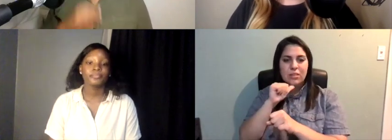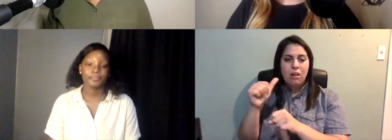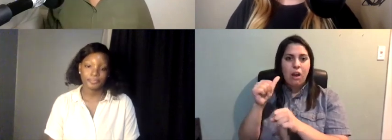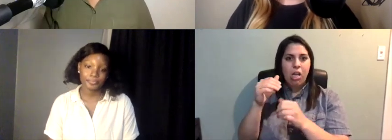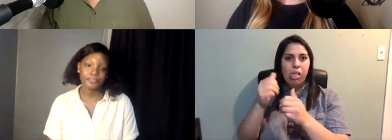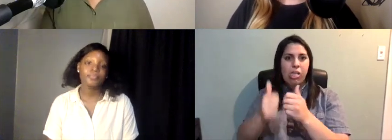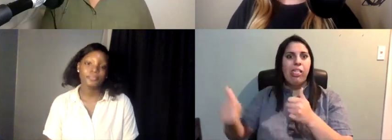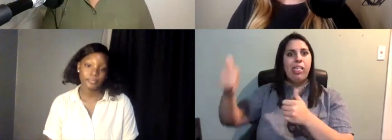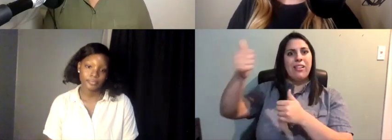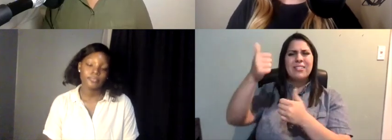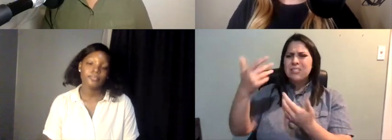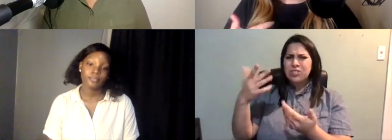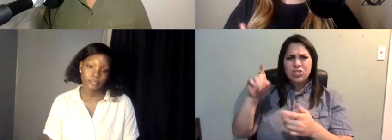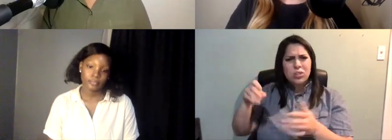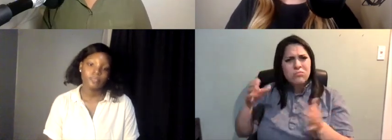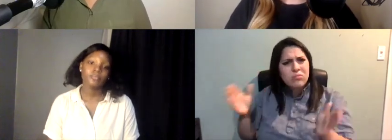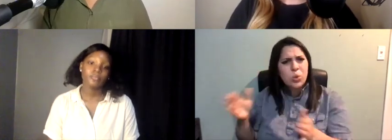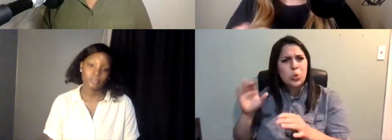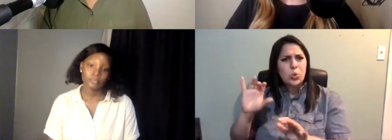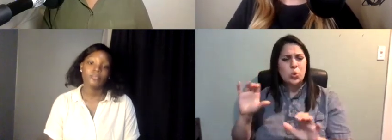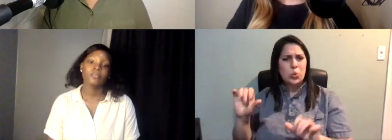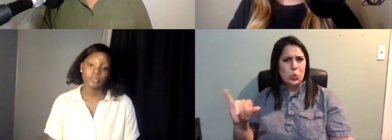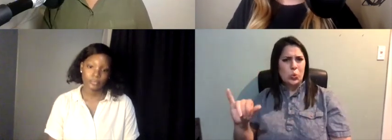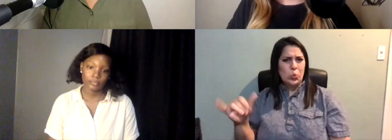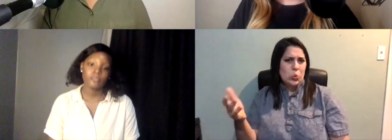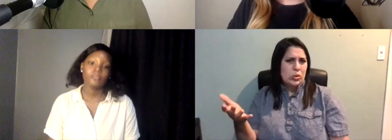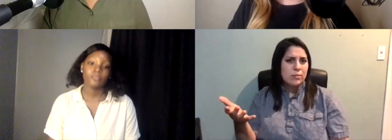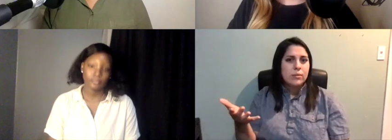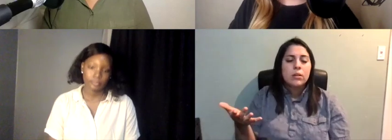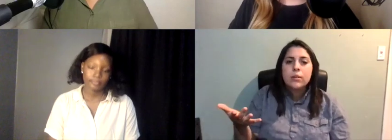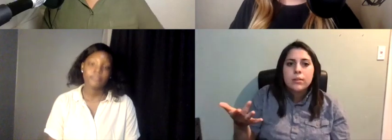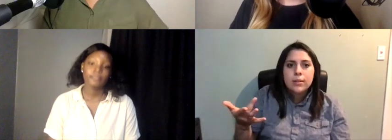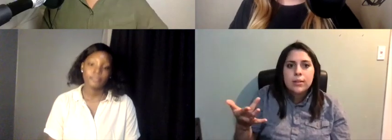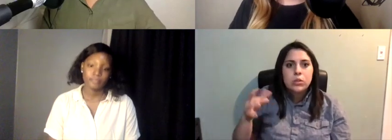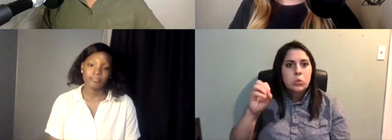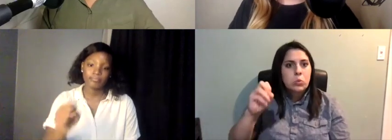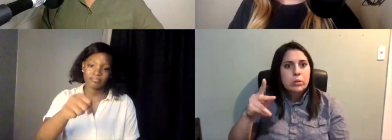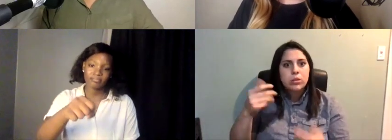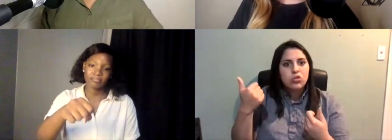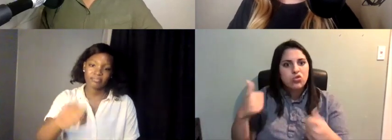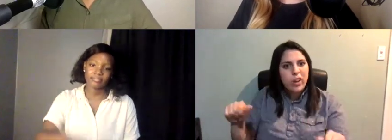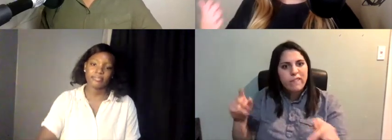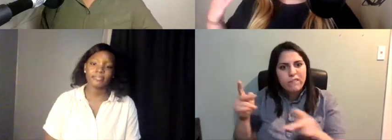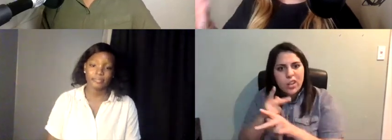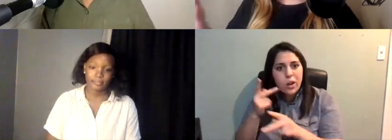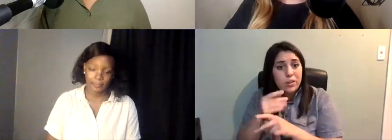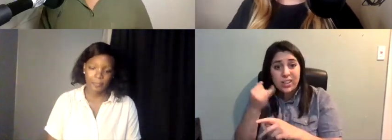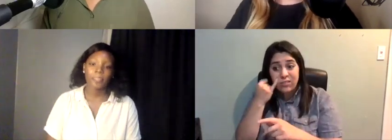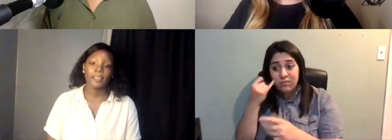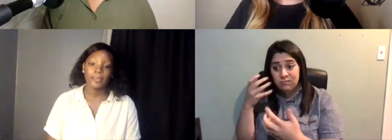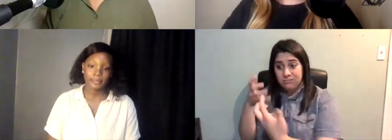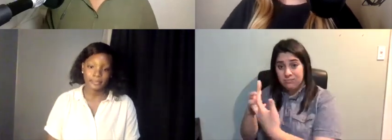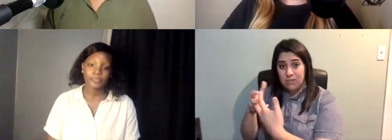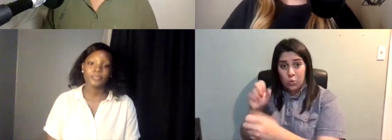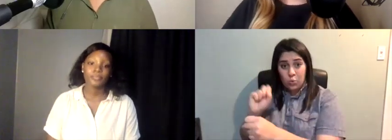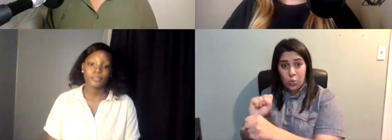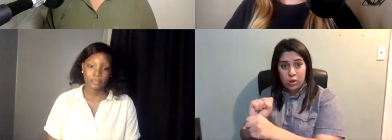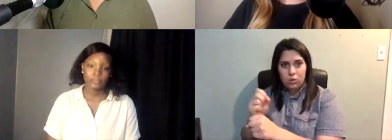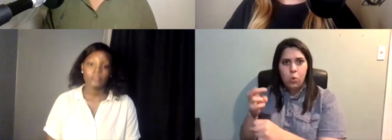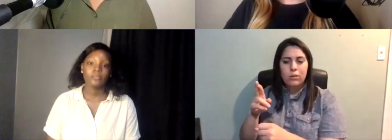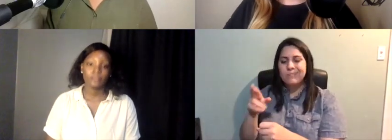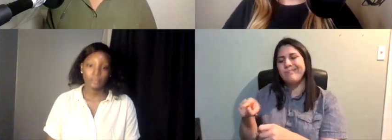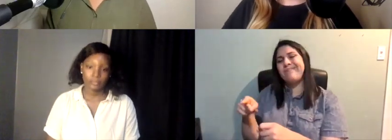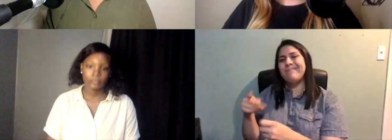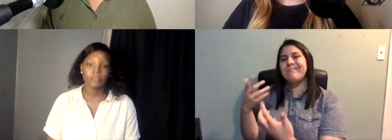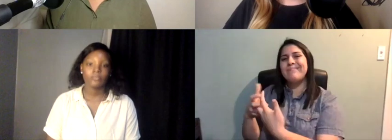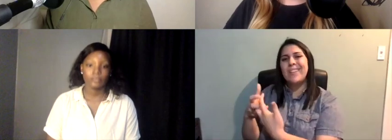Yeah. You know, and it takes trying to figure out if it's not for you. Right. So if it seems so crazy that someone's leaving their